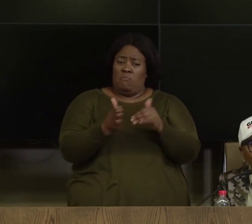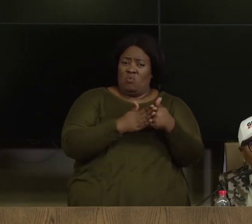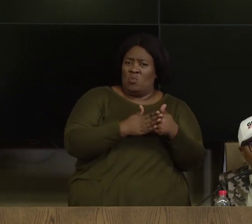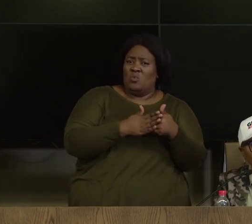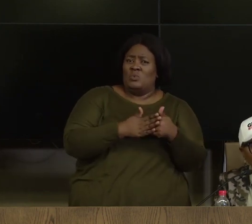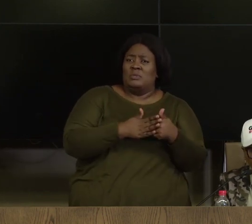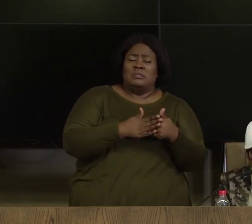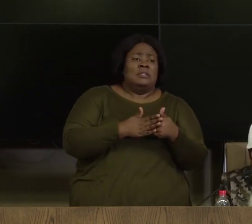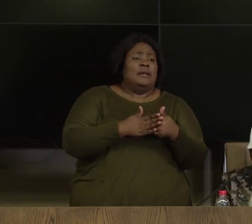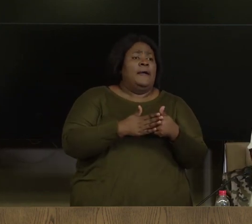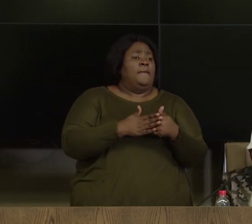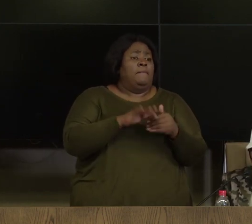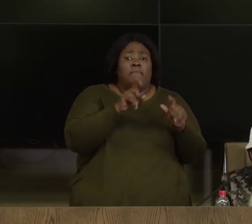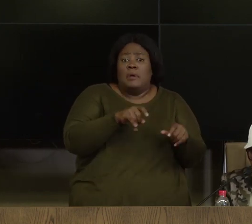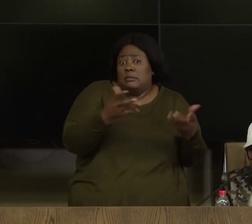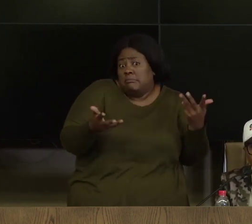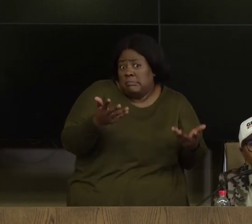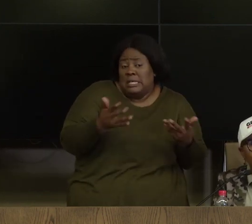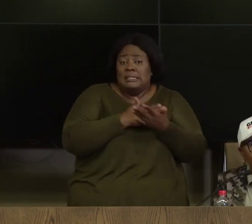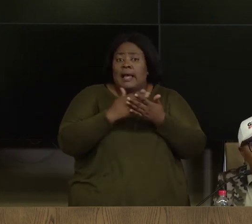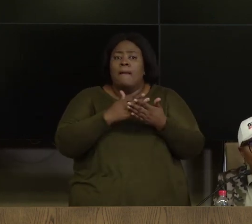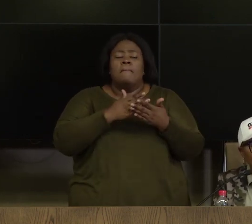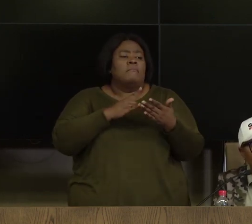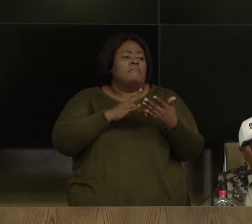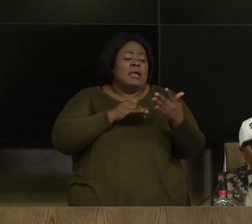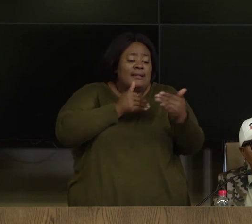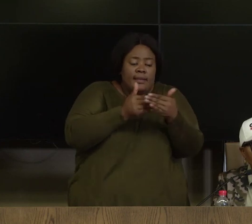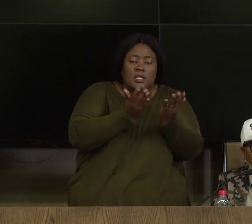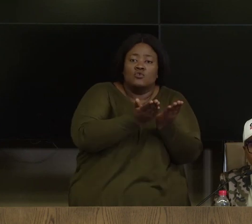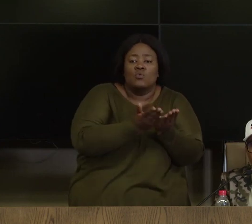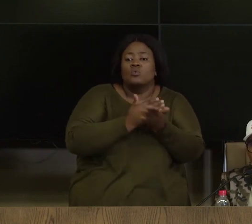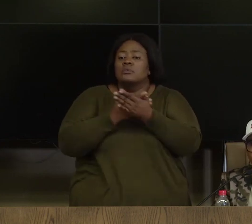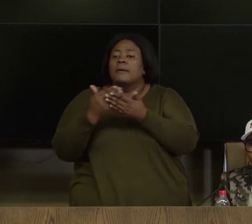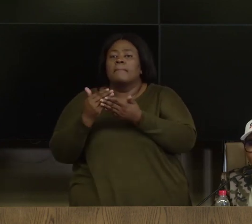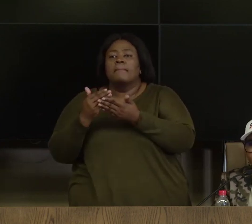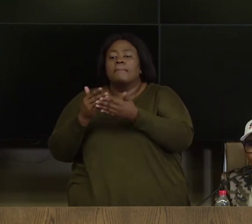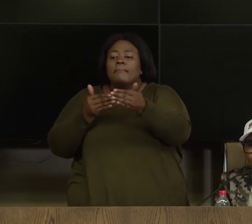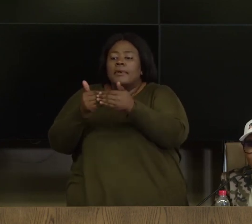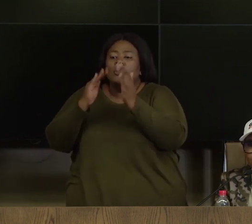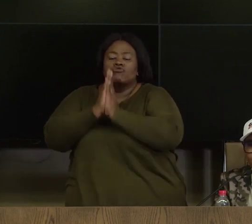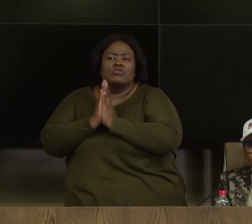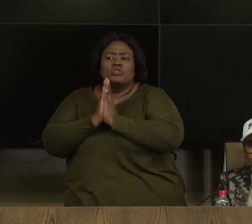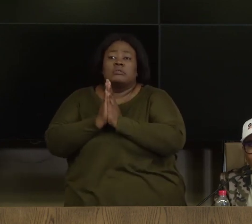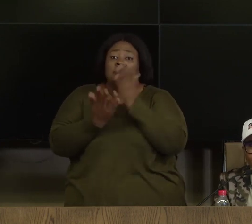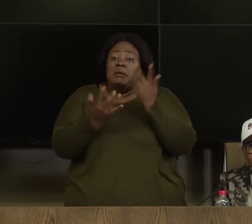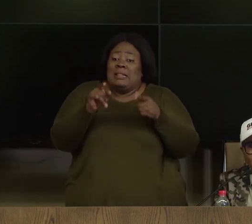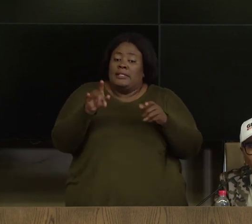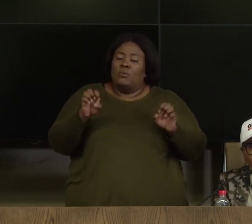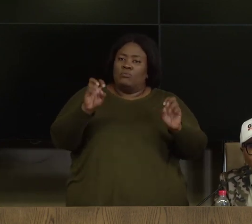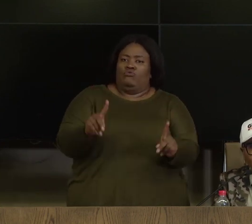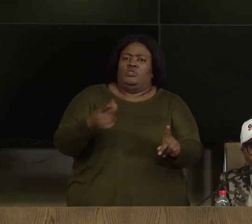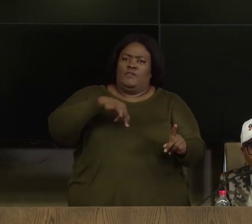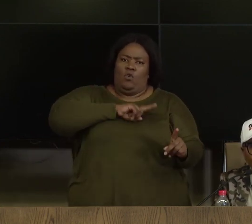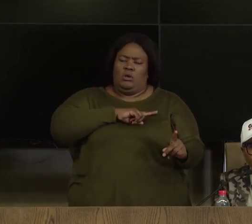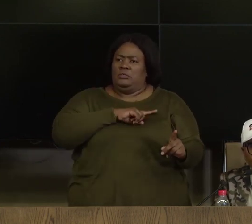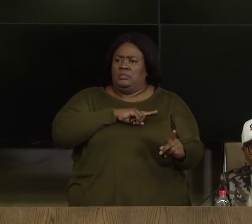some of them are close to schools. This might just be an opportunity for us. Some people talk about clamp down.